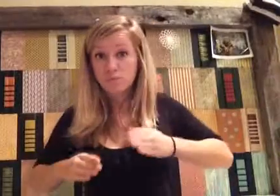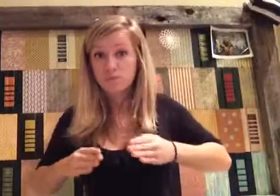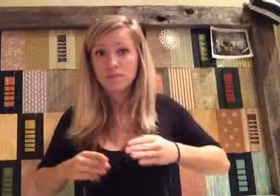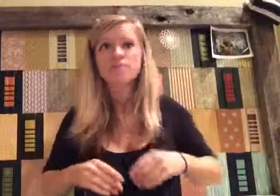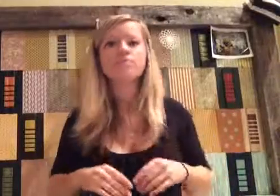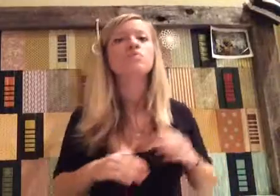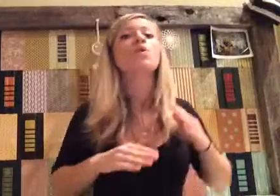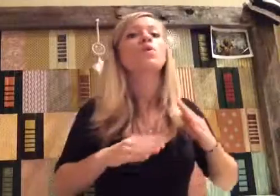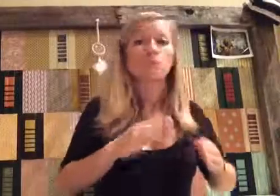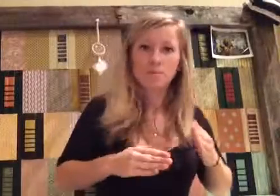technology.